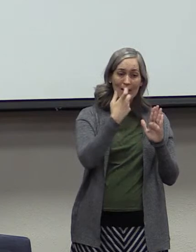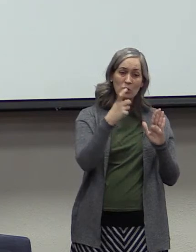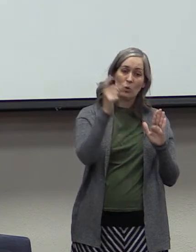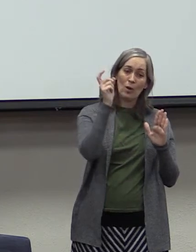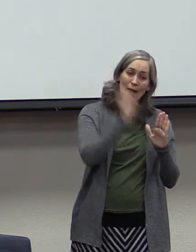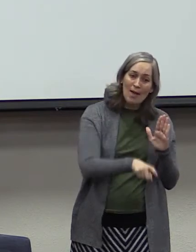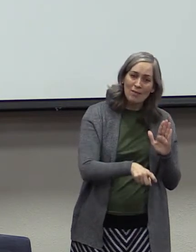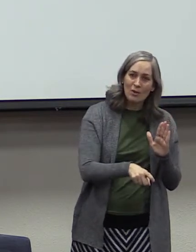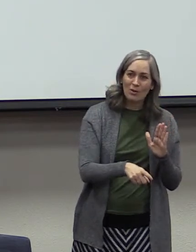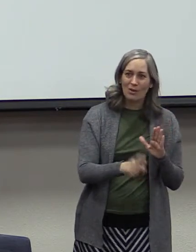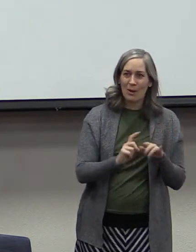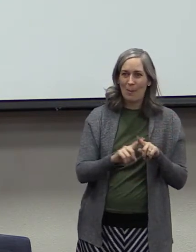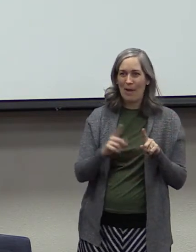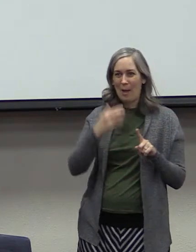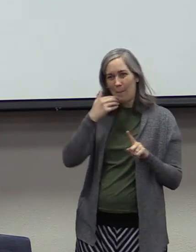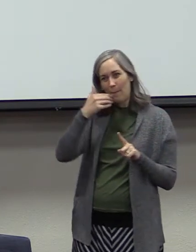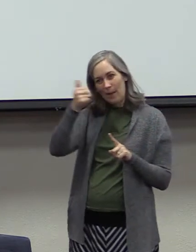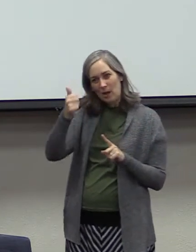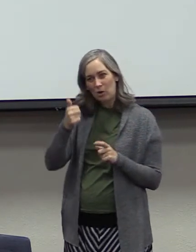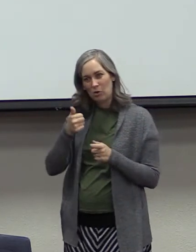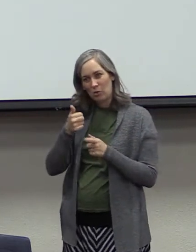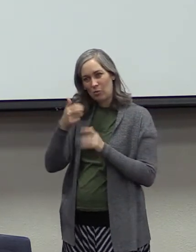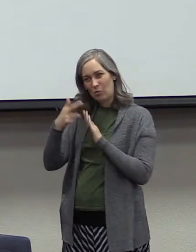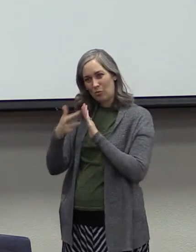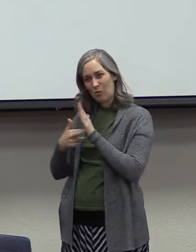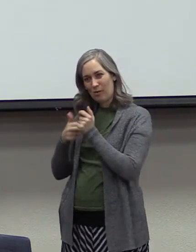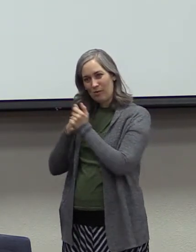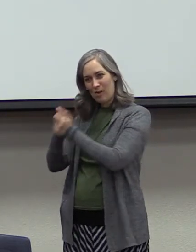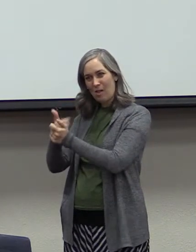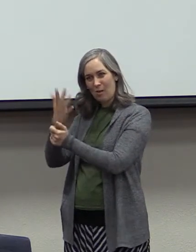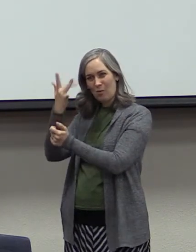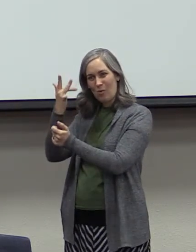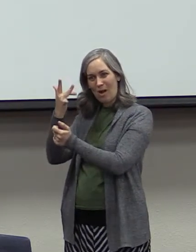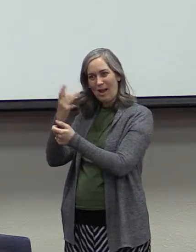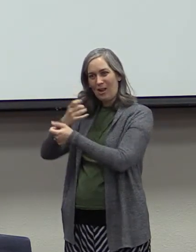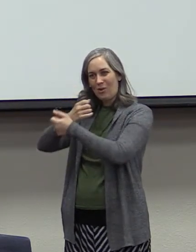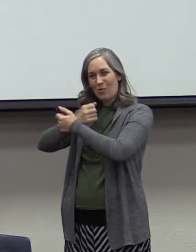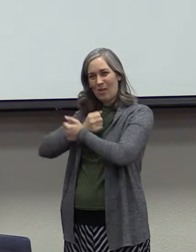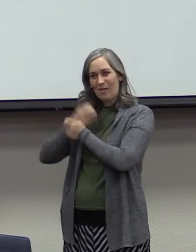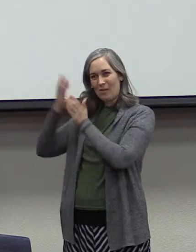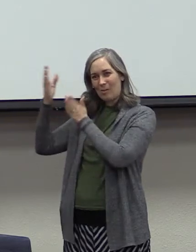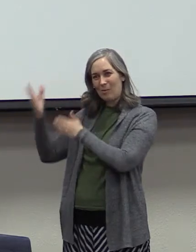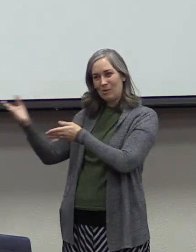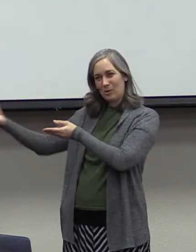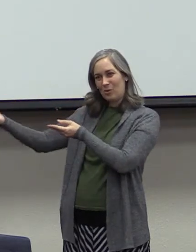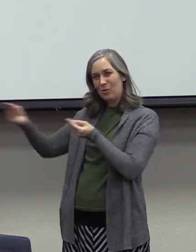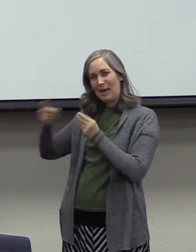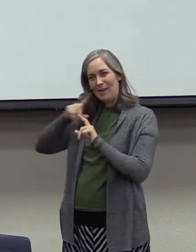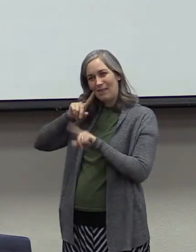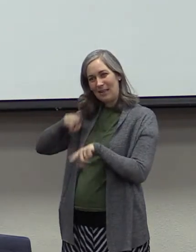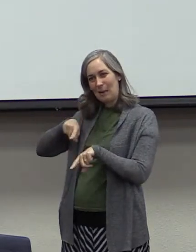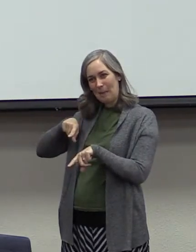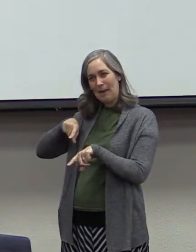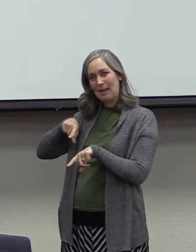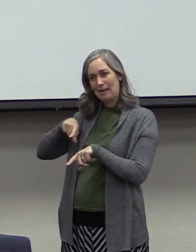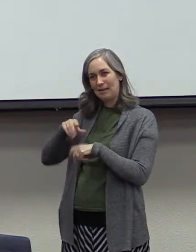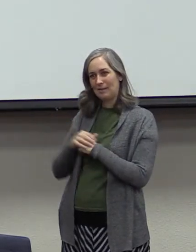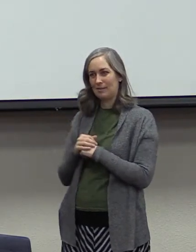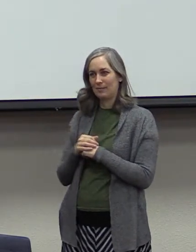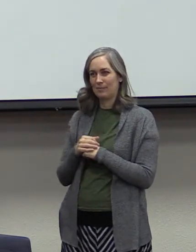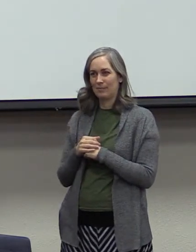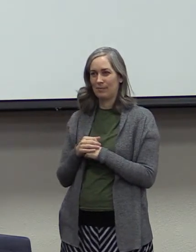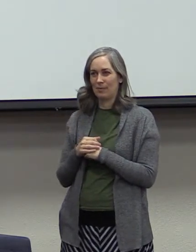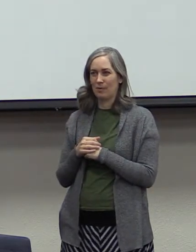the one who gave you these commands. So what does it take for us to give our best